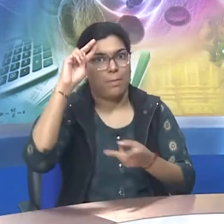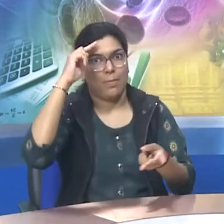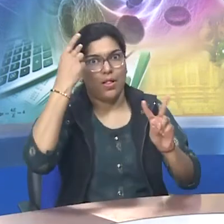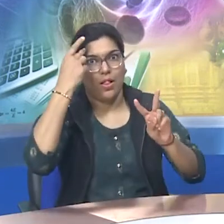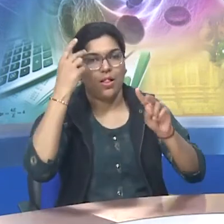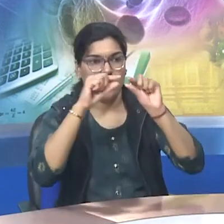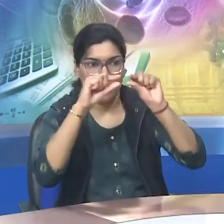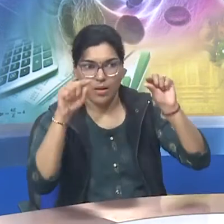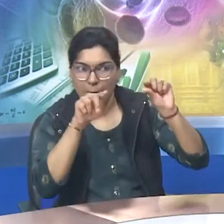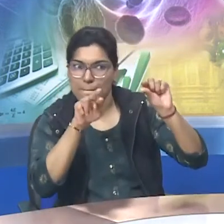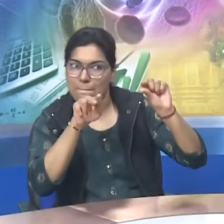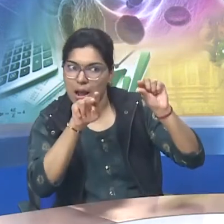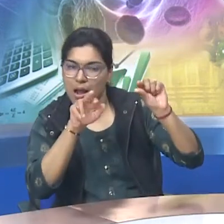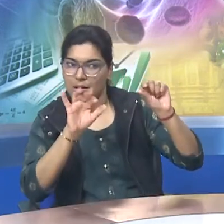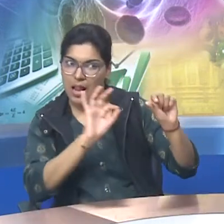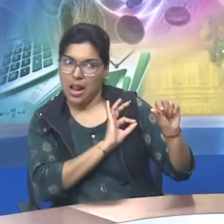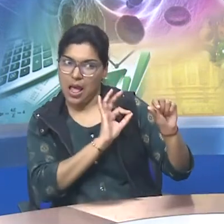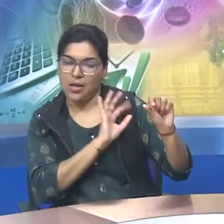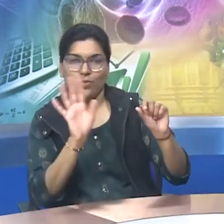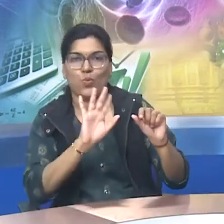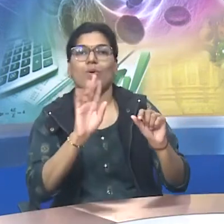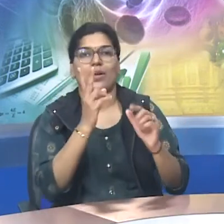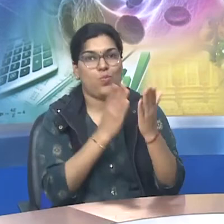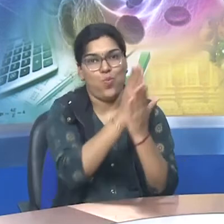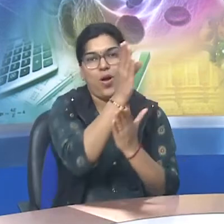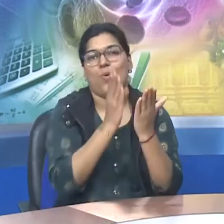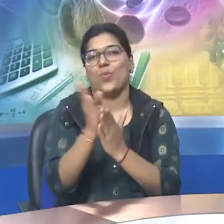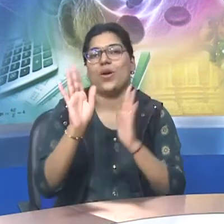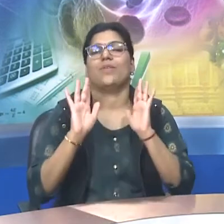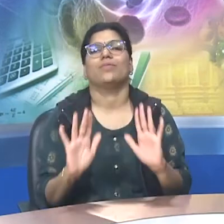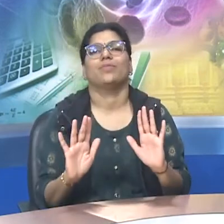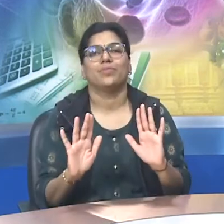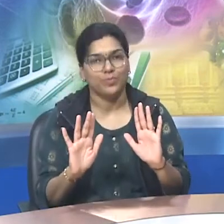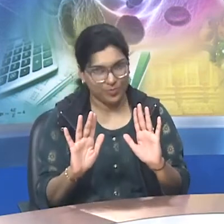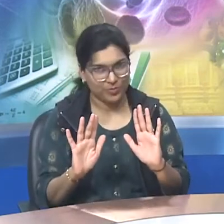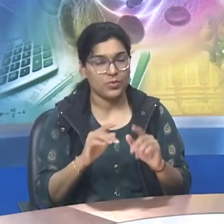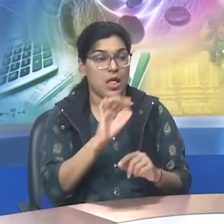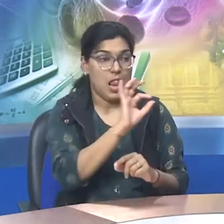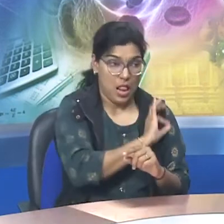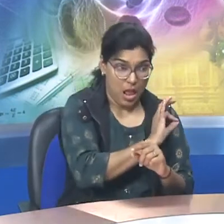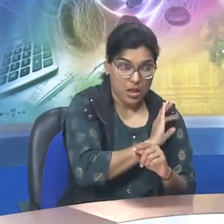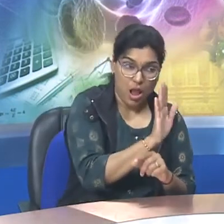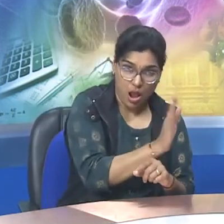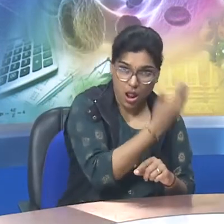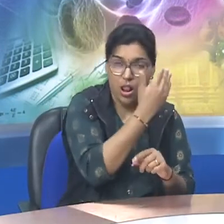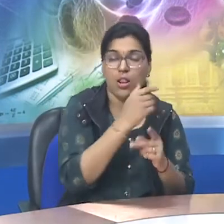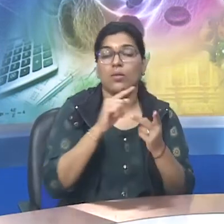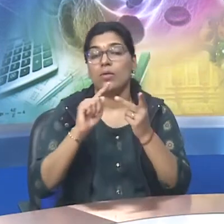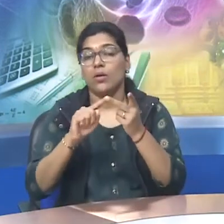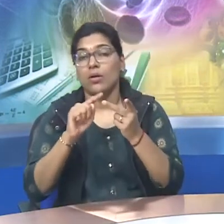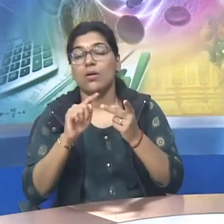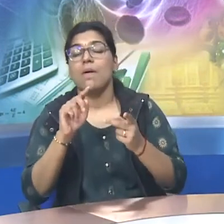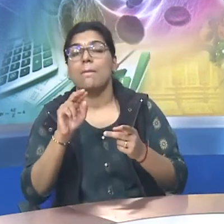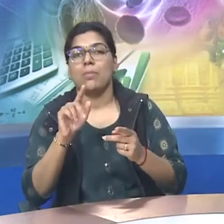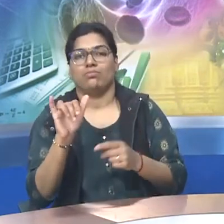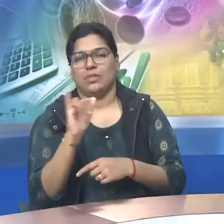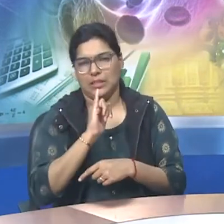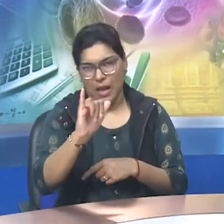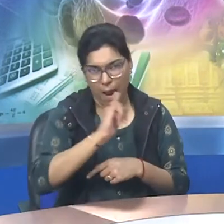these comparison of two things. So there are many ways we can compare things. We can use